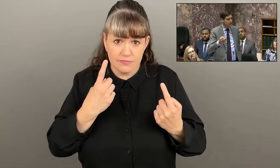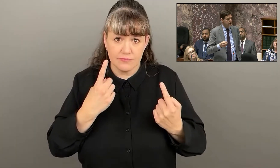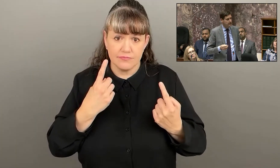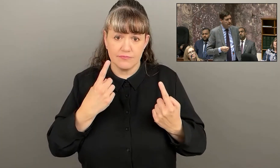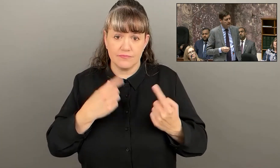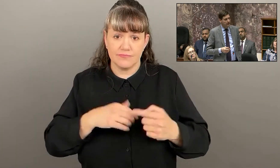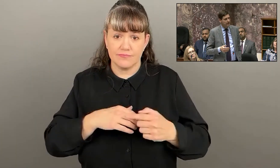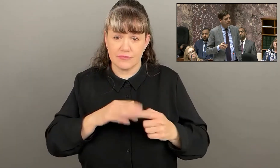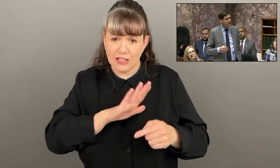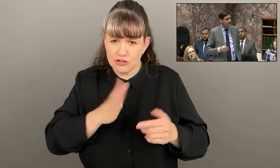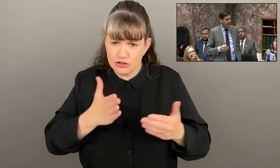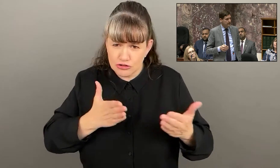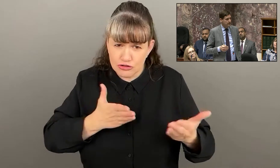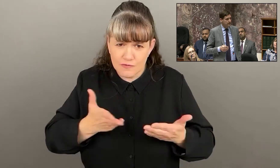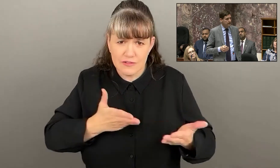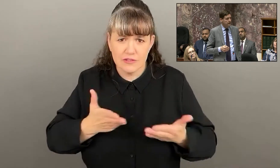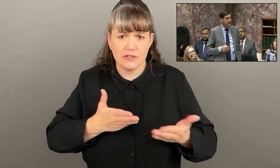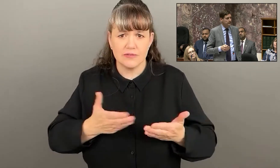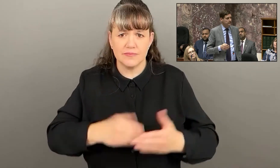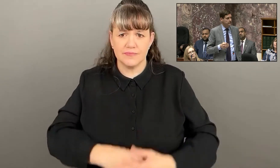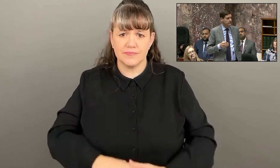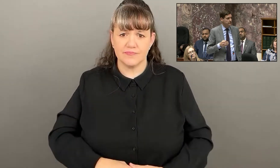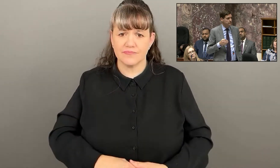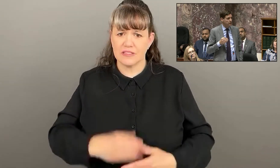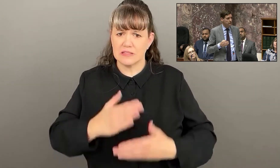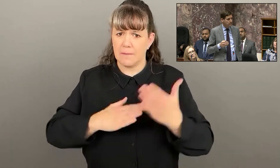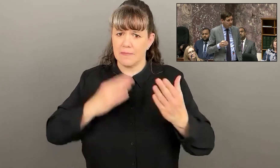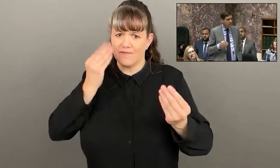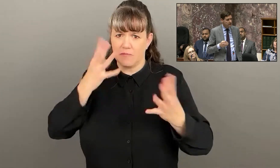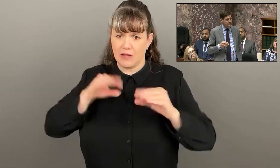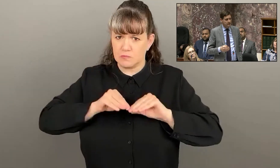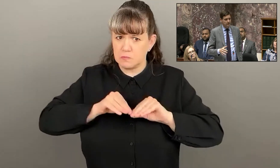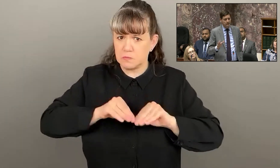released publicly. But I've got to say, in